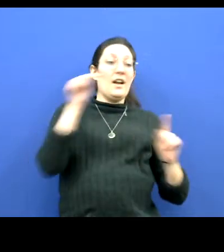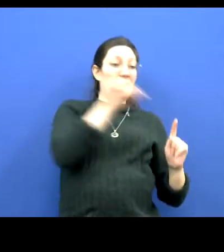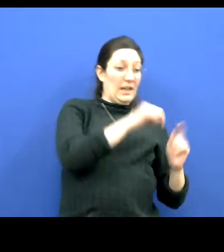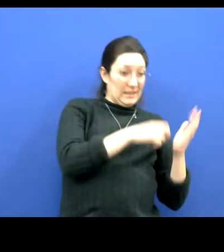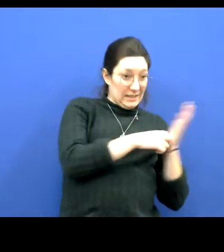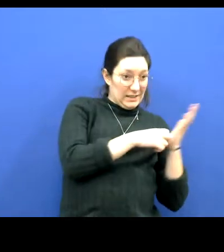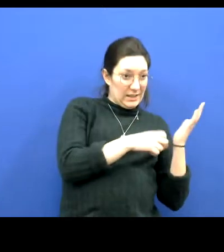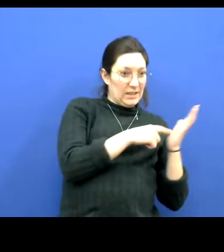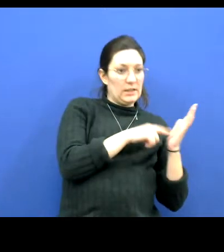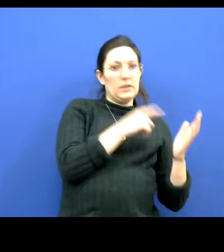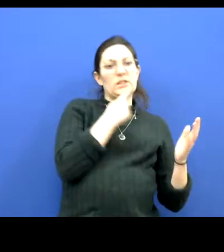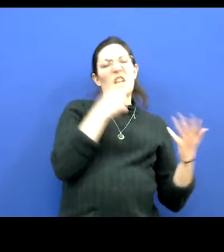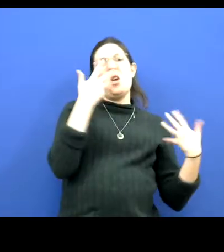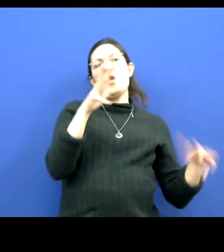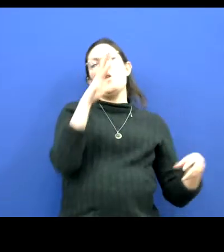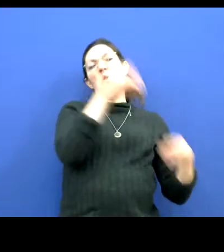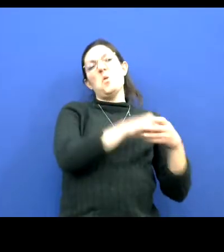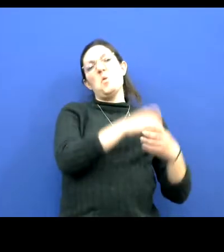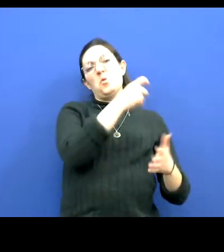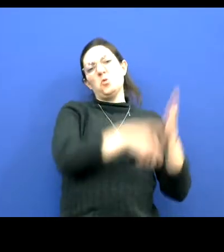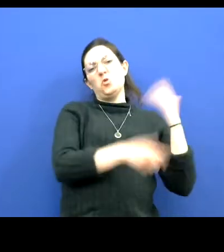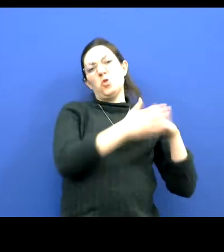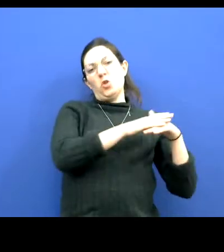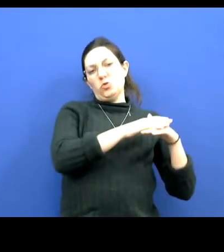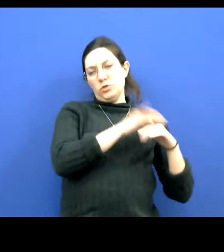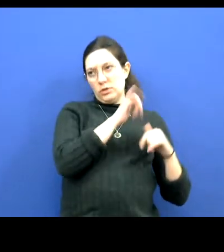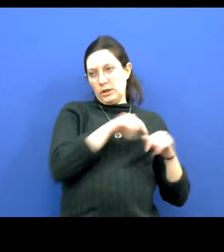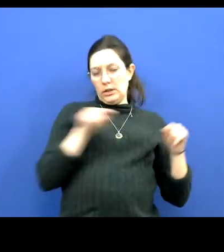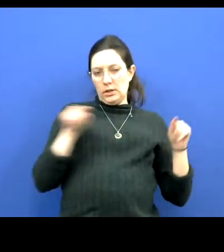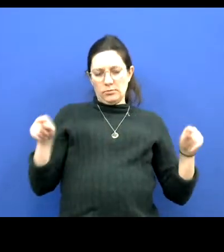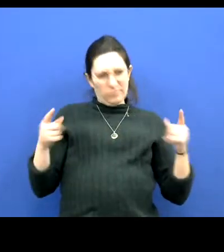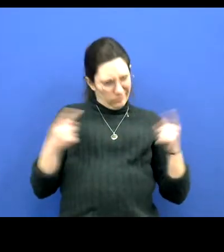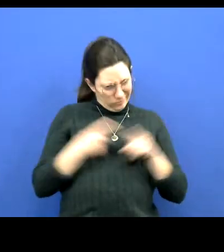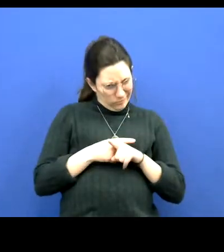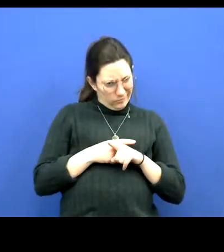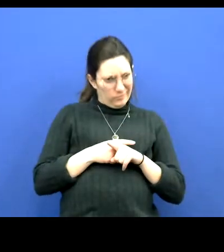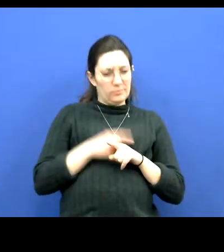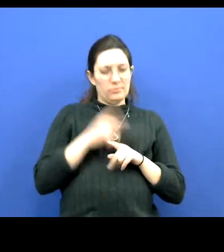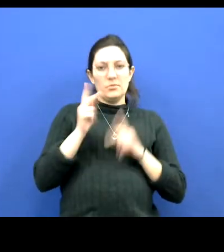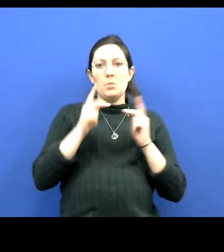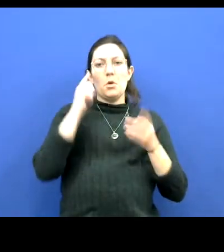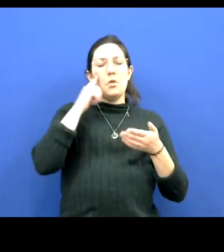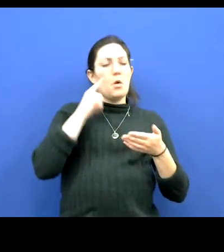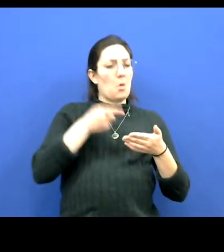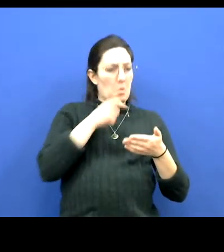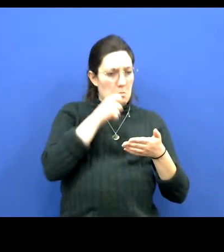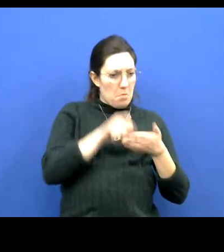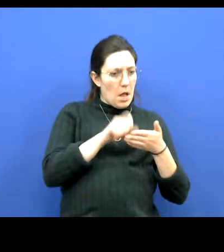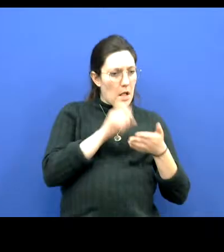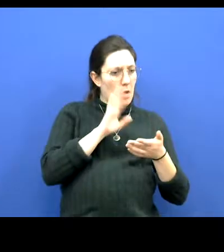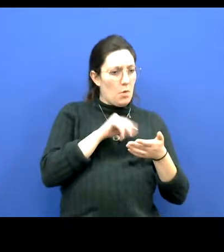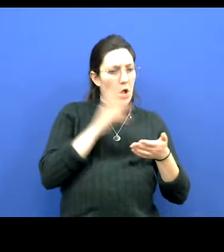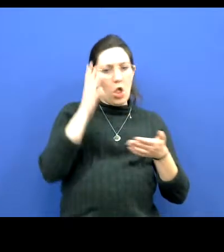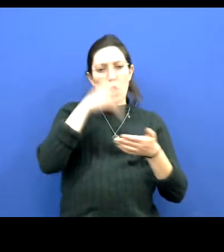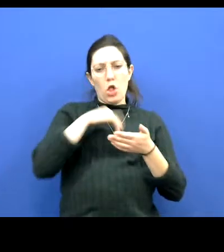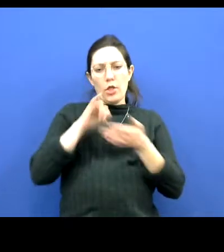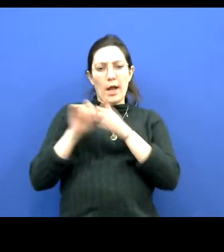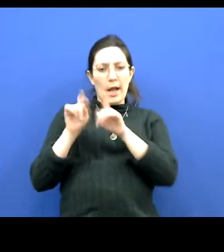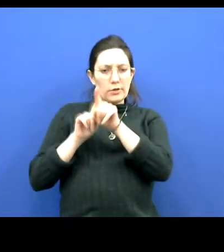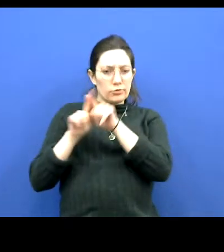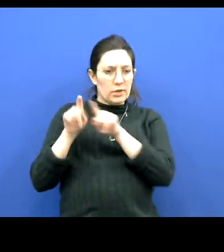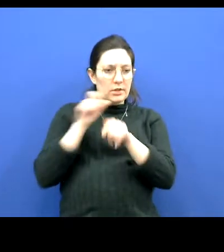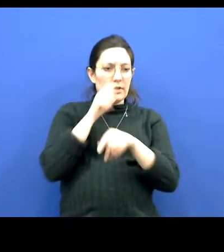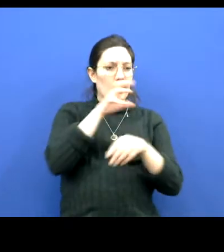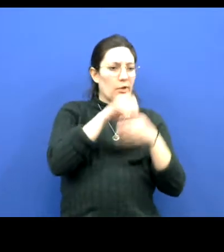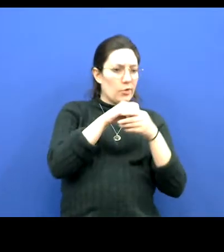the surcharge, because otherwise we were afraid someone who's going to go to pay by mail misses the asterisk, doesn't include the